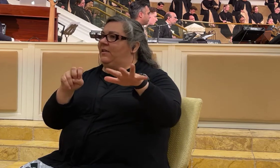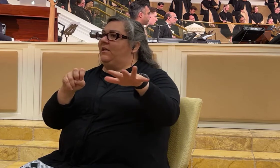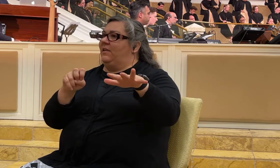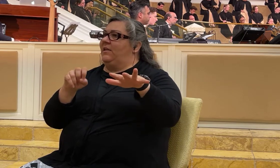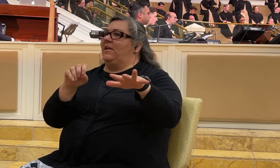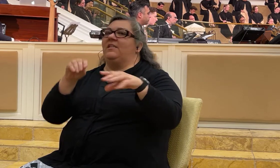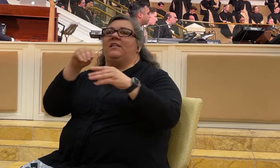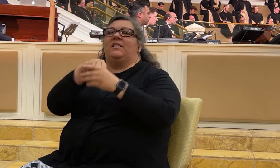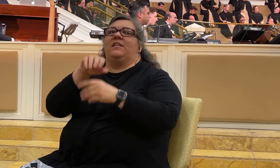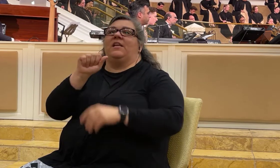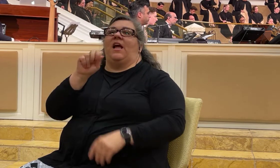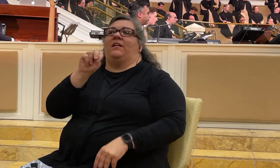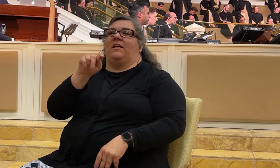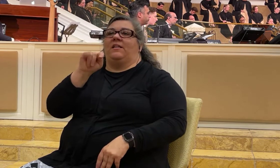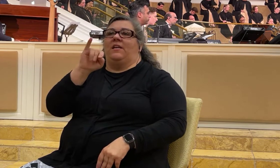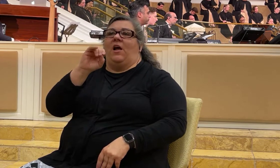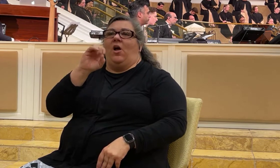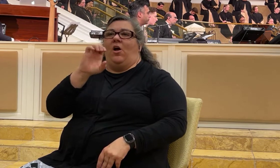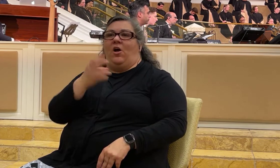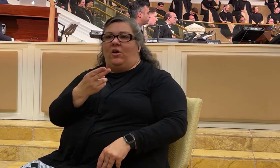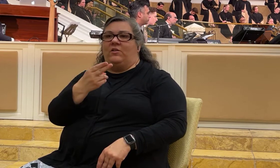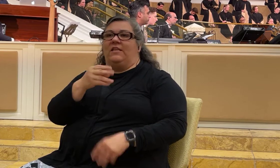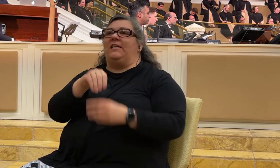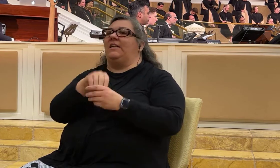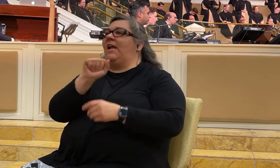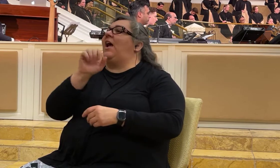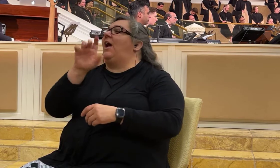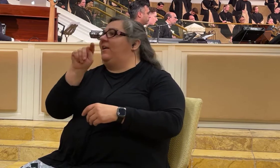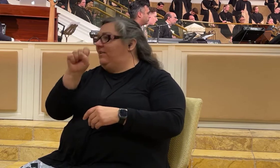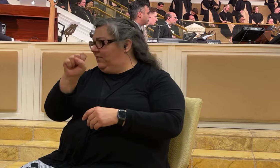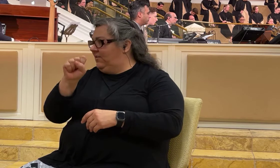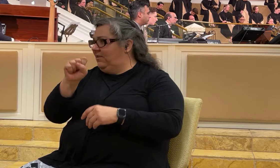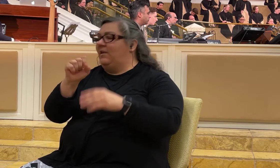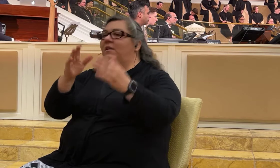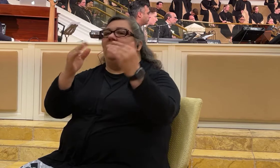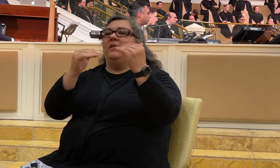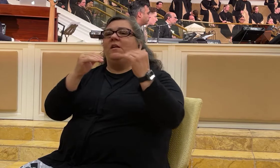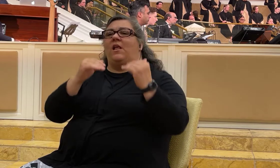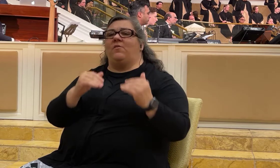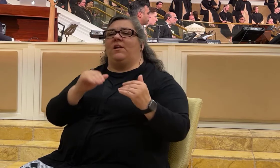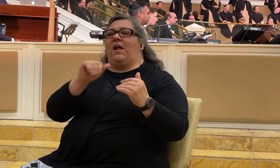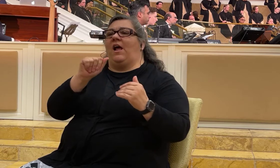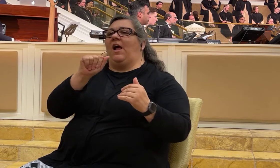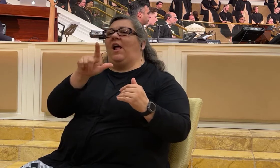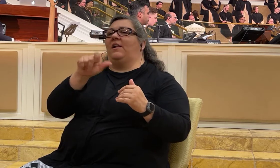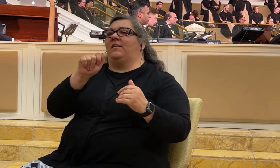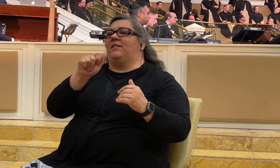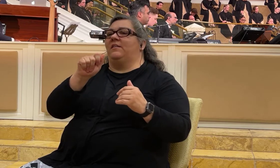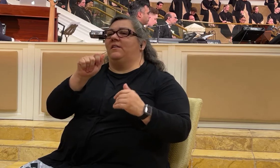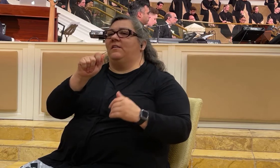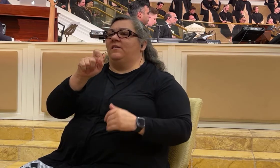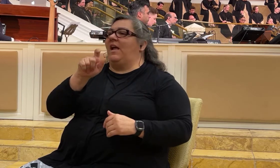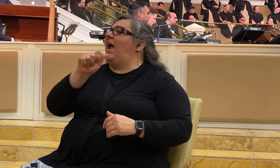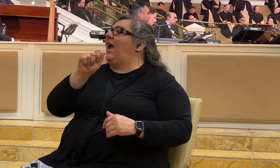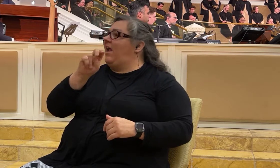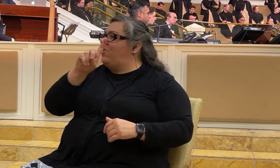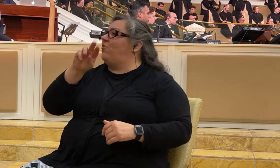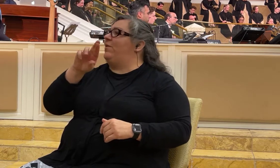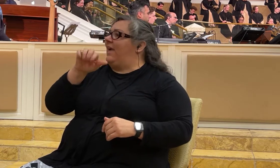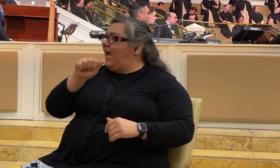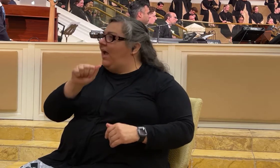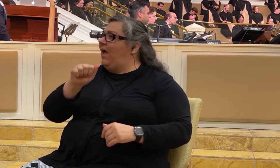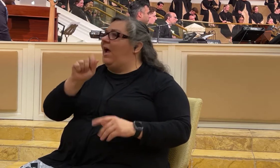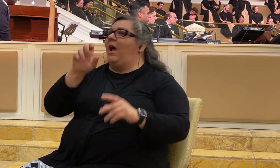in Antioch, and we read about in the book of Acts. And the other was Alexandria, where we read in the book of Acts as